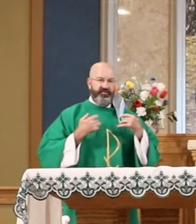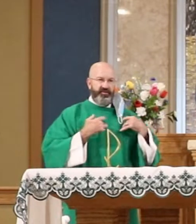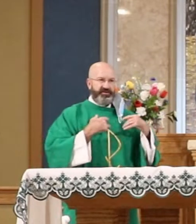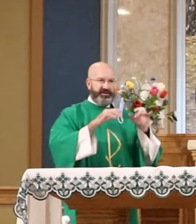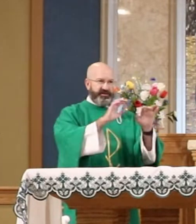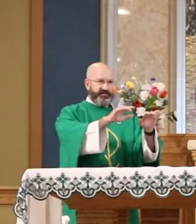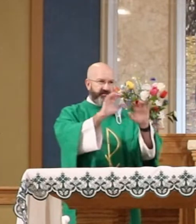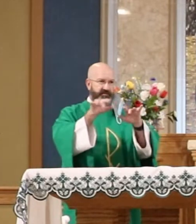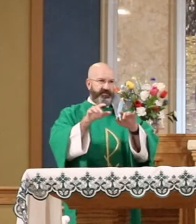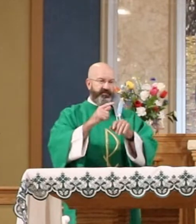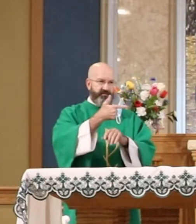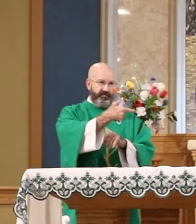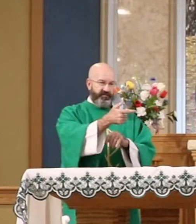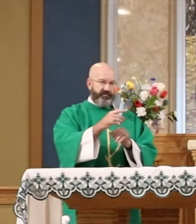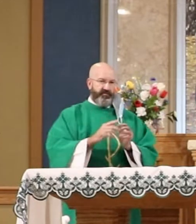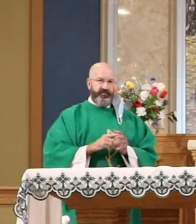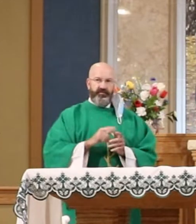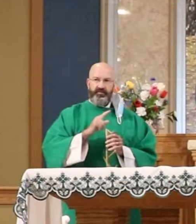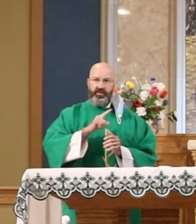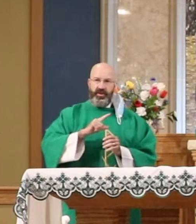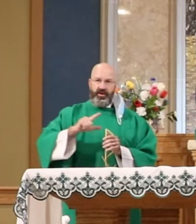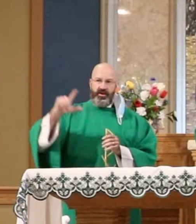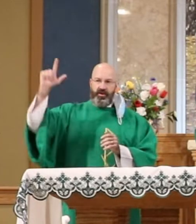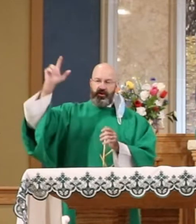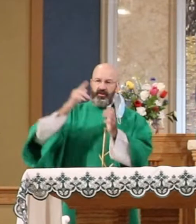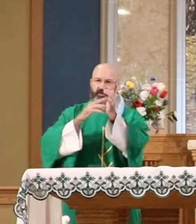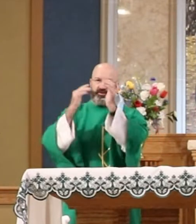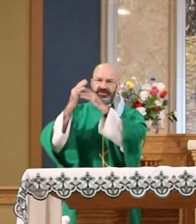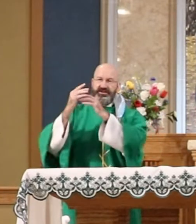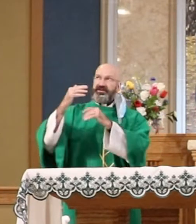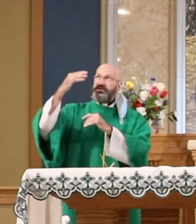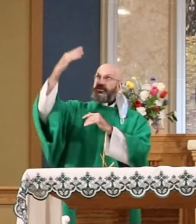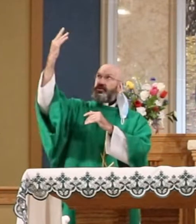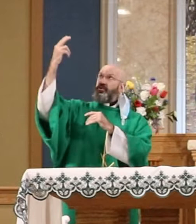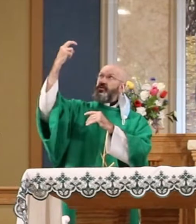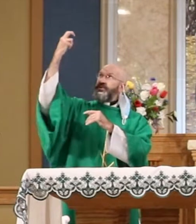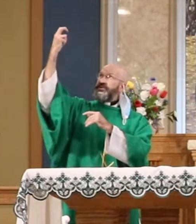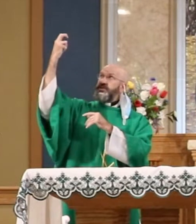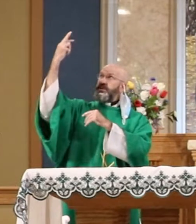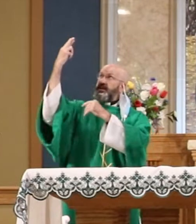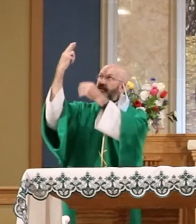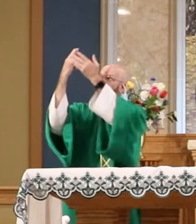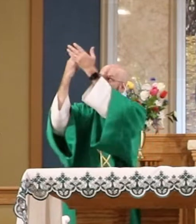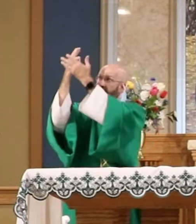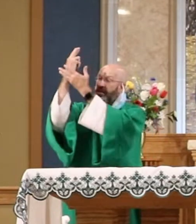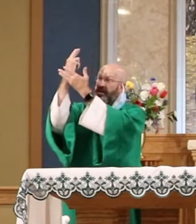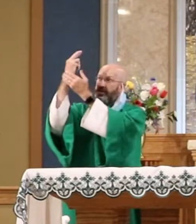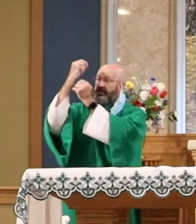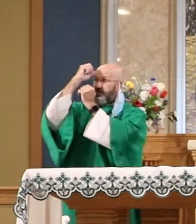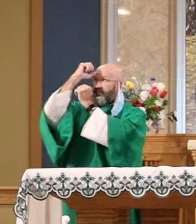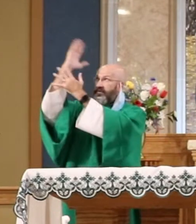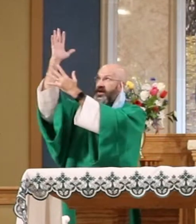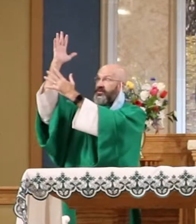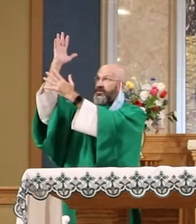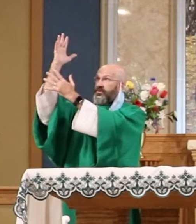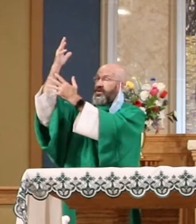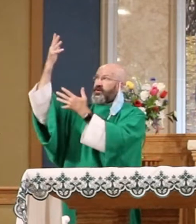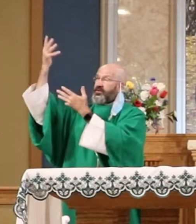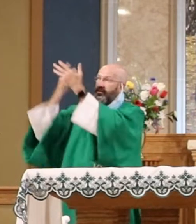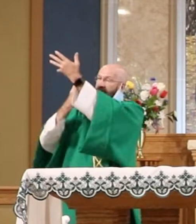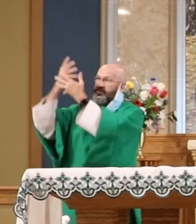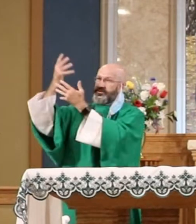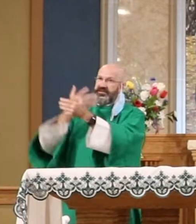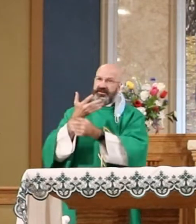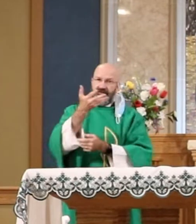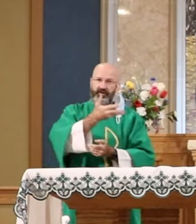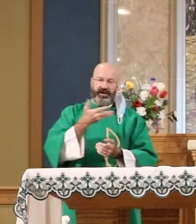Christ, have mercy. Christ, have mercy. Lord Jesus, you are seated at the right hand of the Father